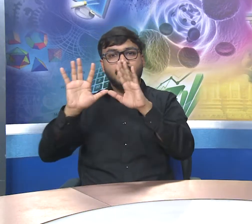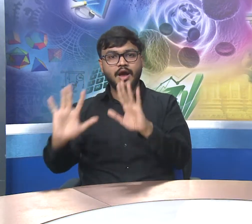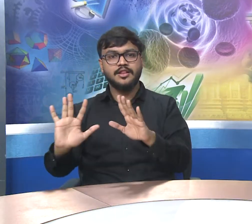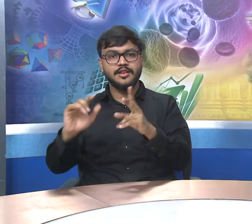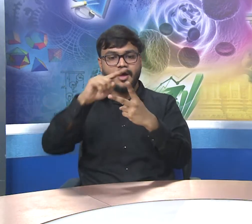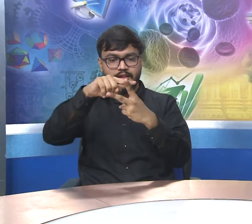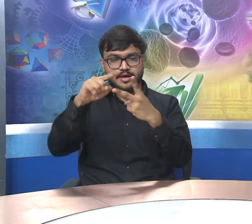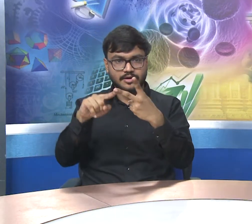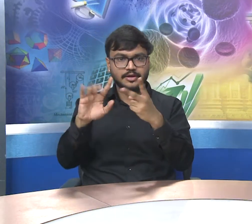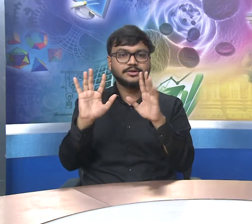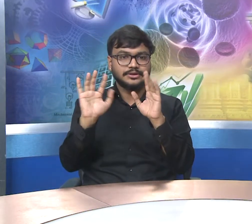important factors,